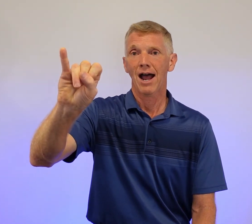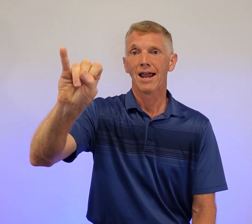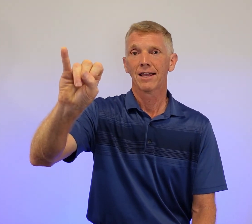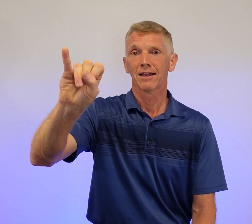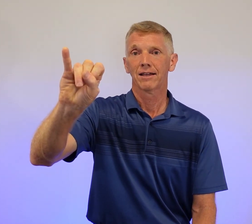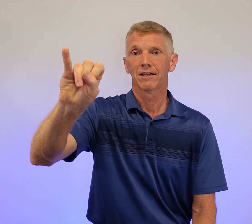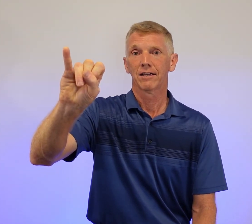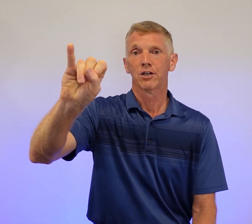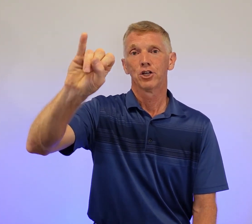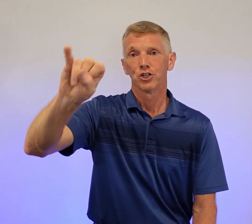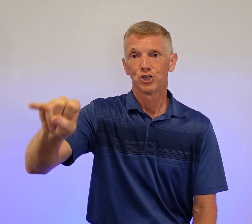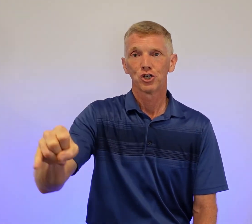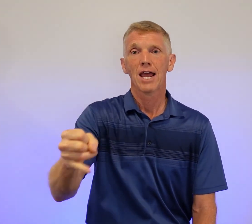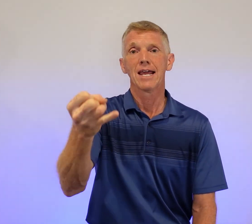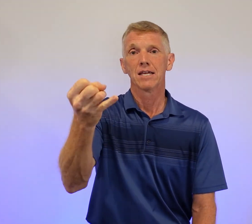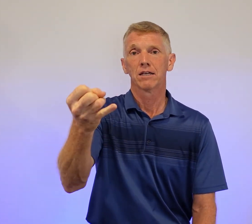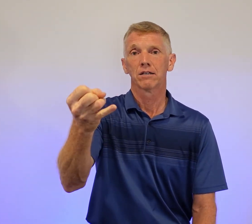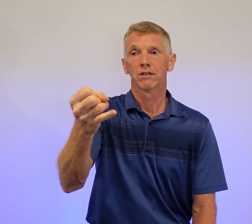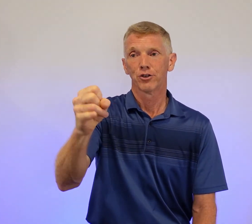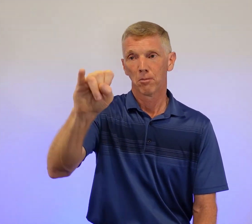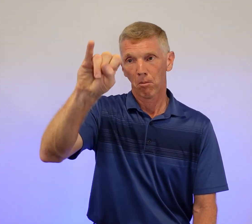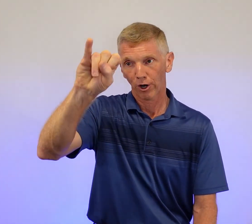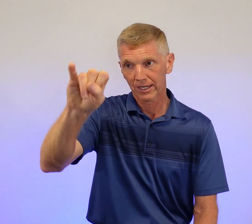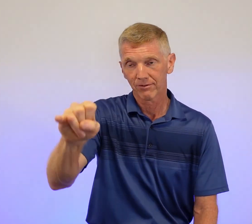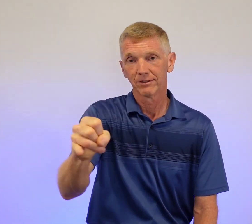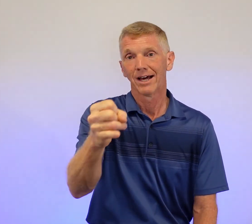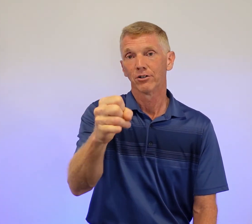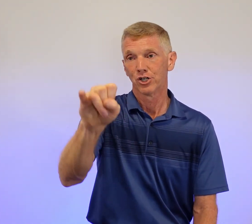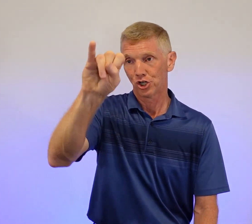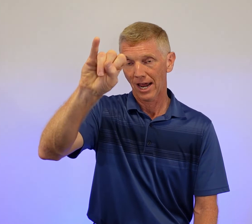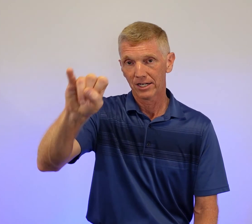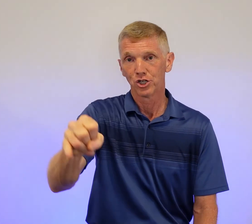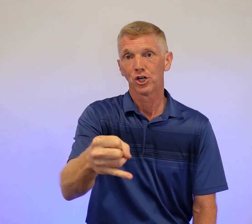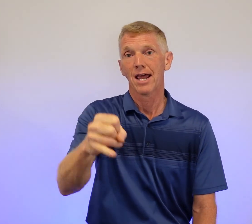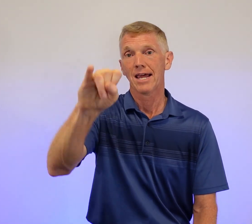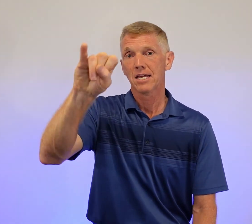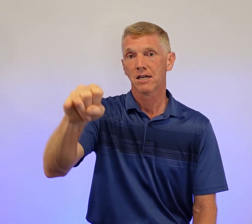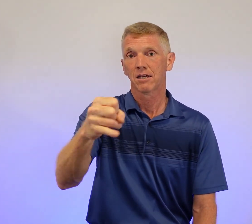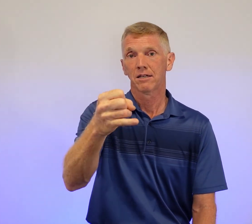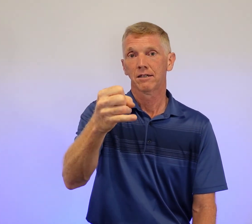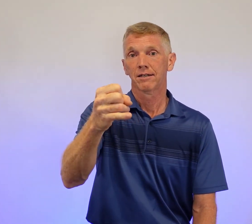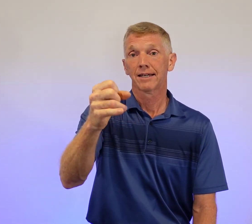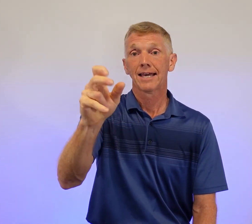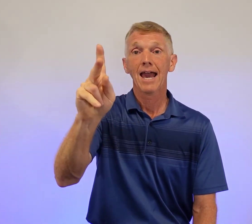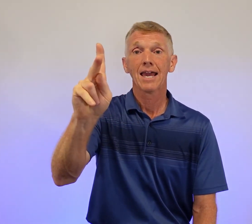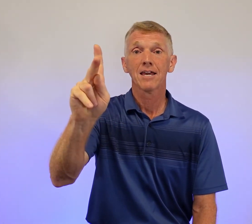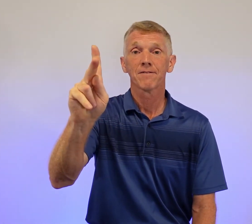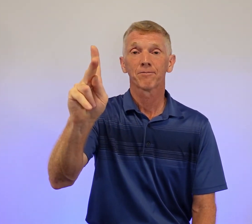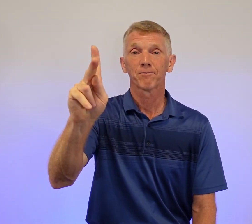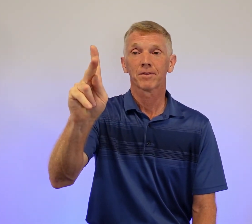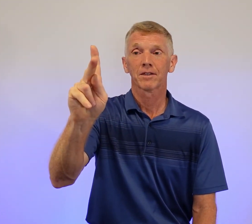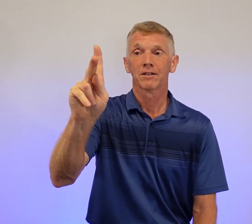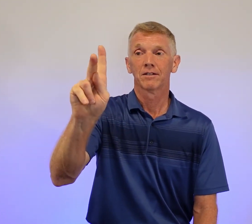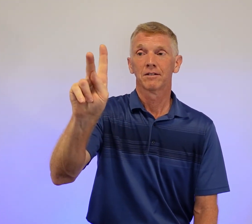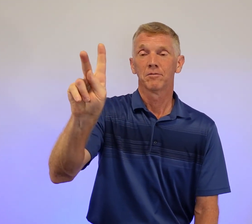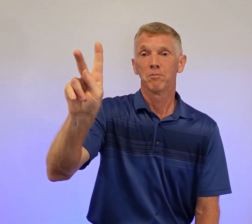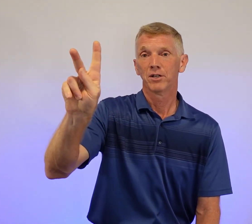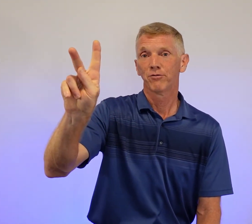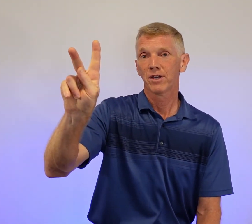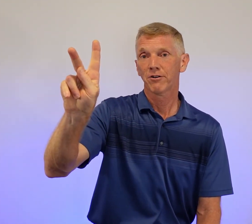I. J, you're marking the letter J. J. K, middle finger and